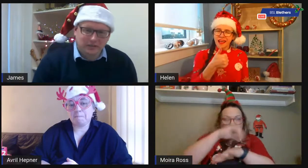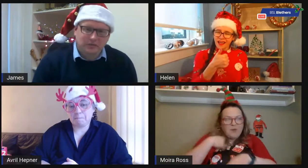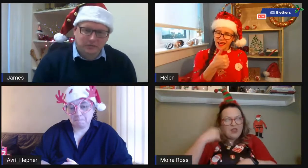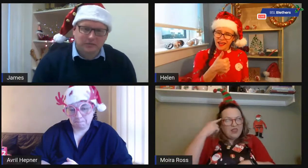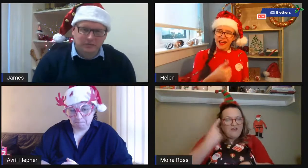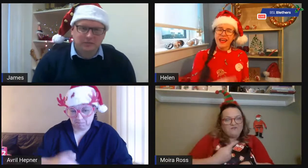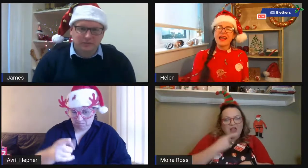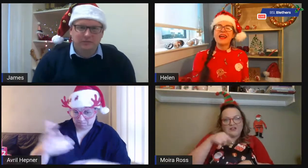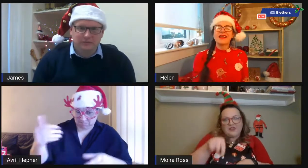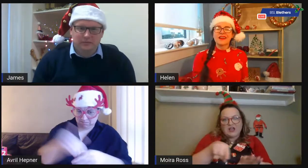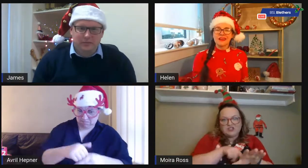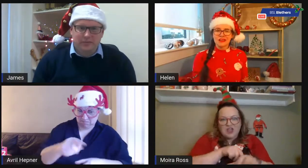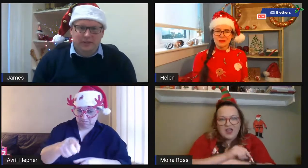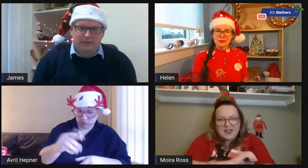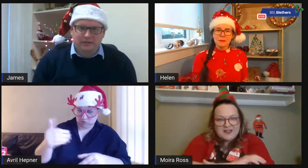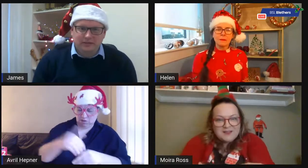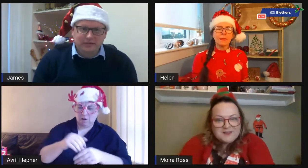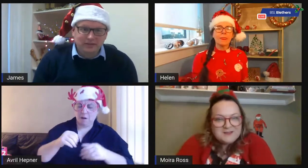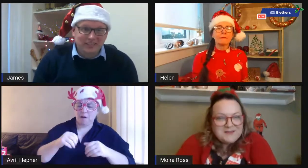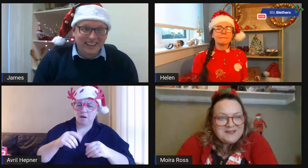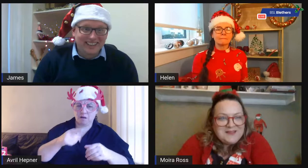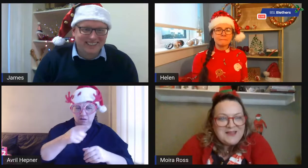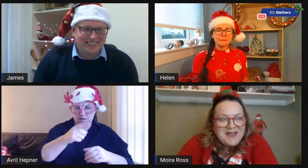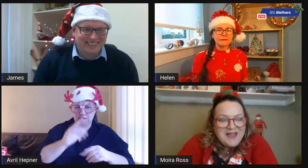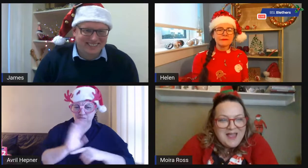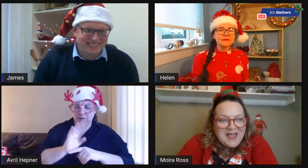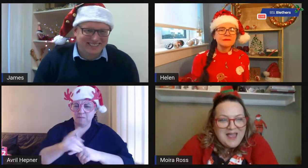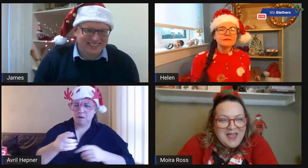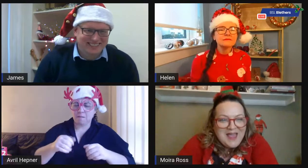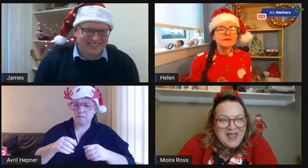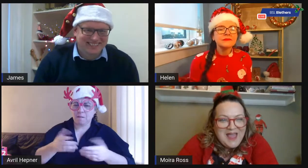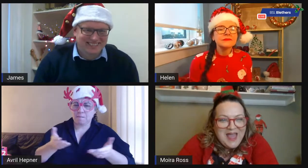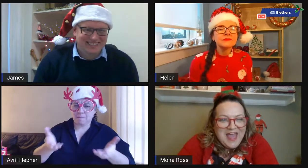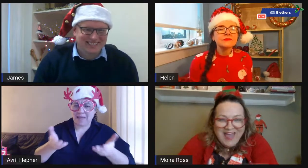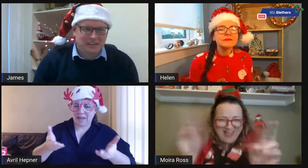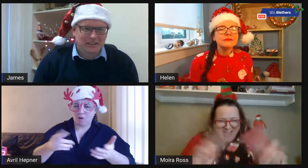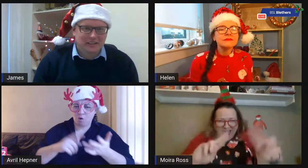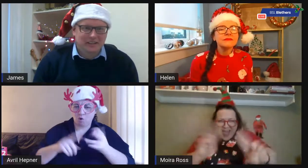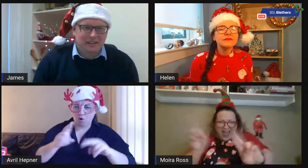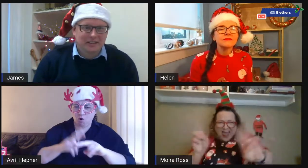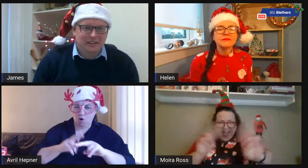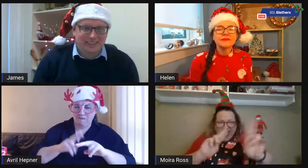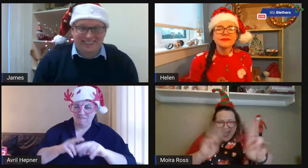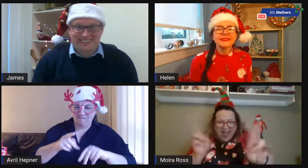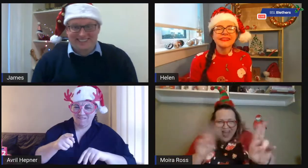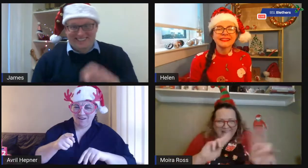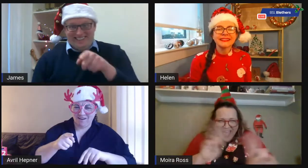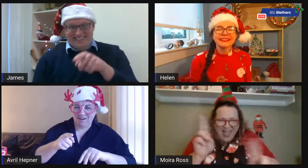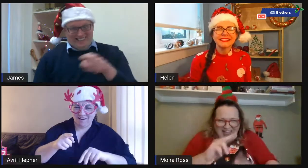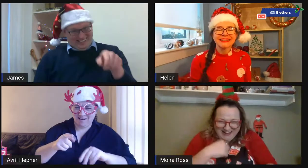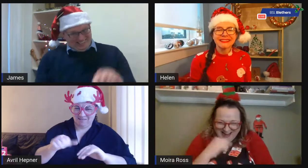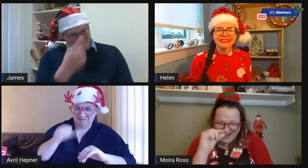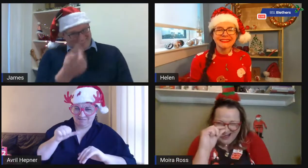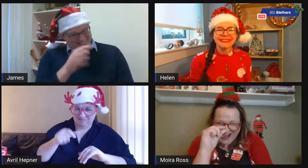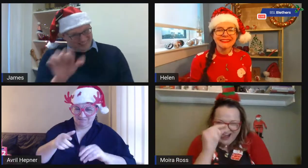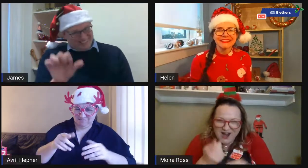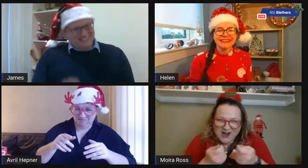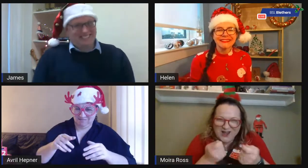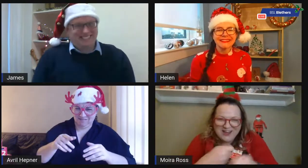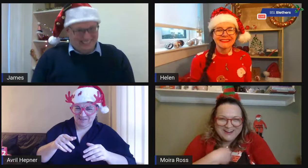a cheesecake out of it. That's, I think, we're going to do. We're going to make a cheesecake this year. We should be in Bake Off, it looks like. You should be